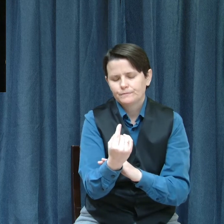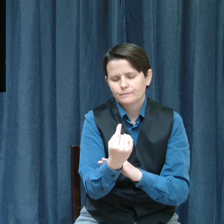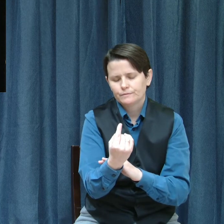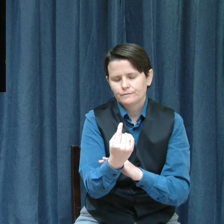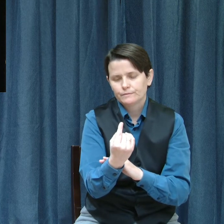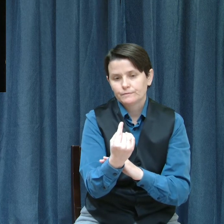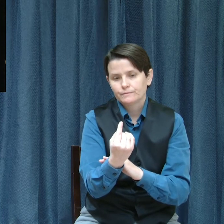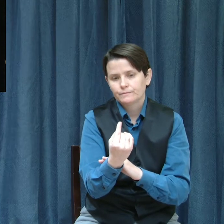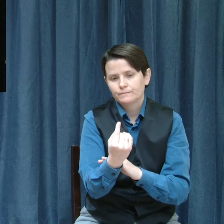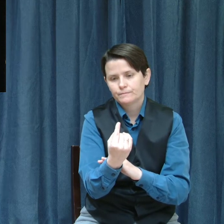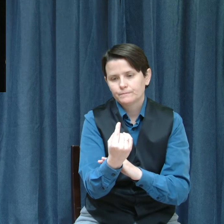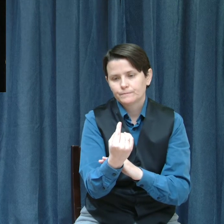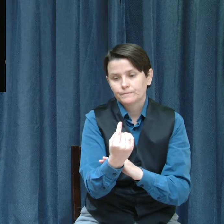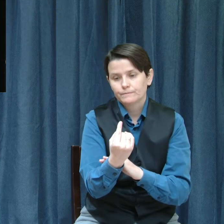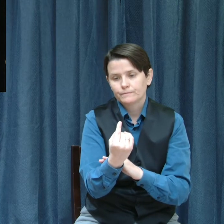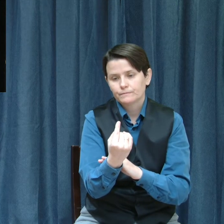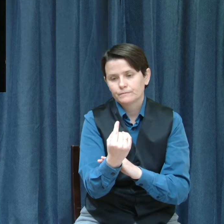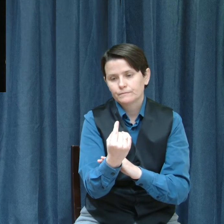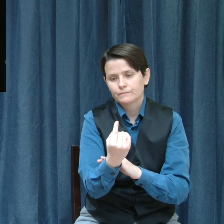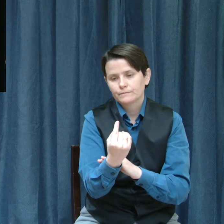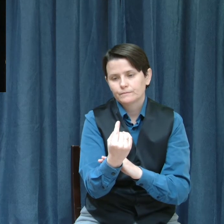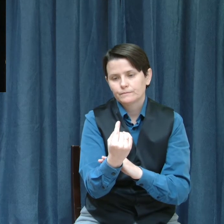Take a stand.